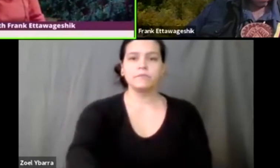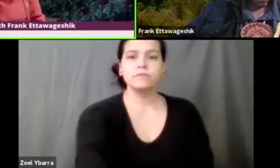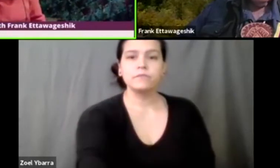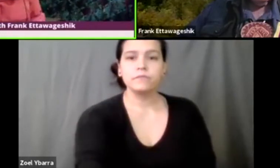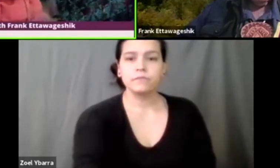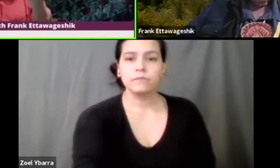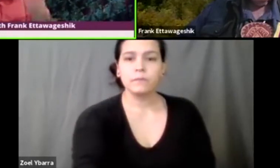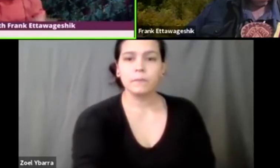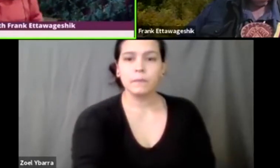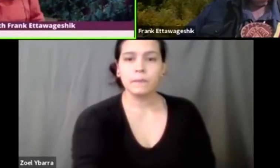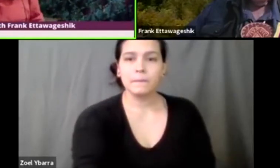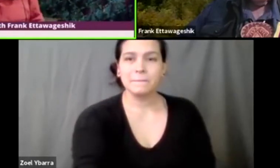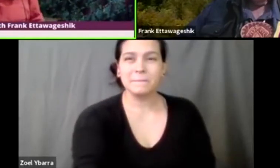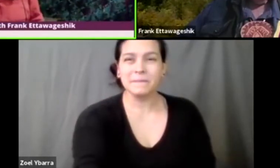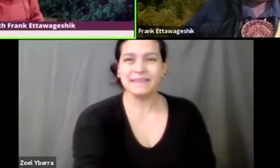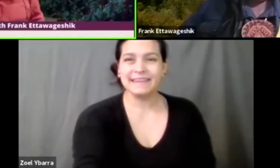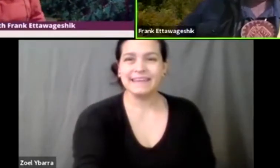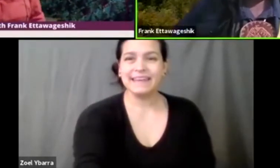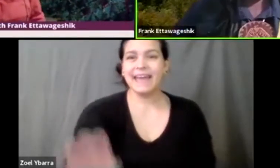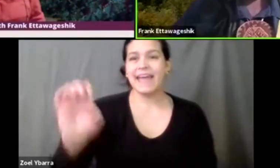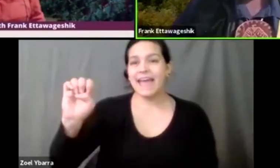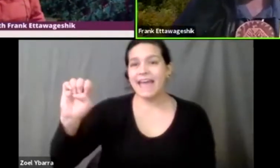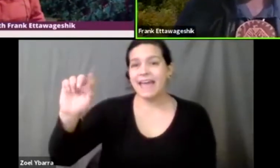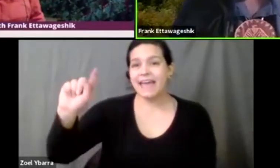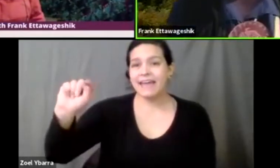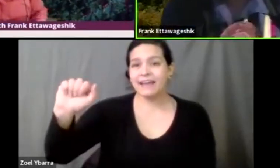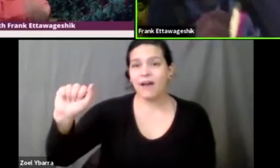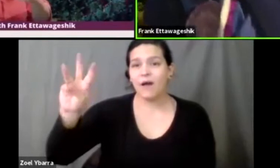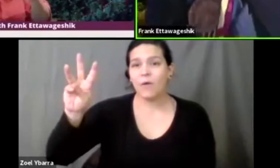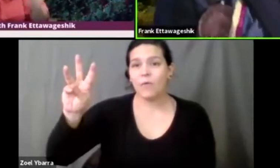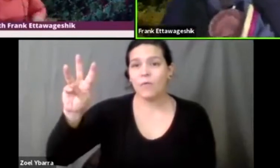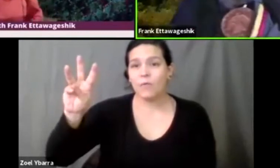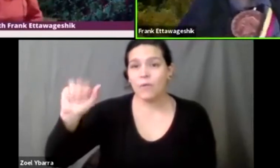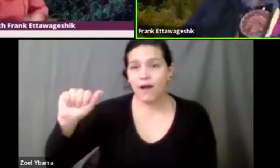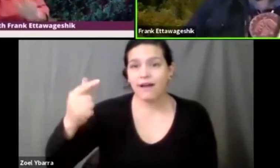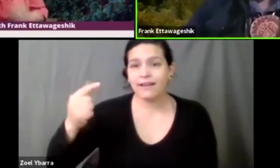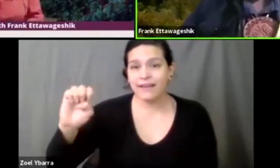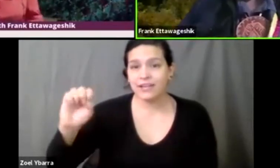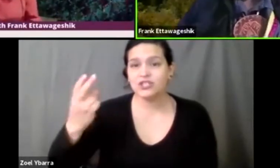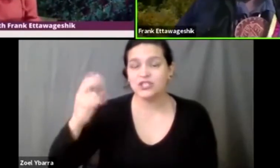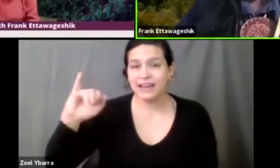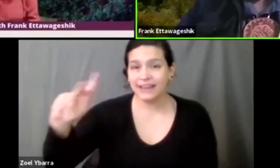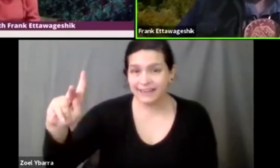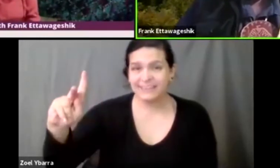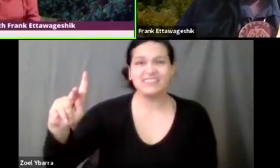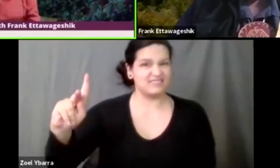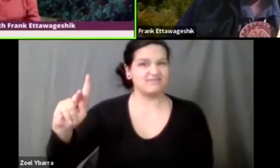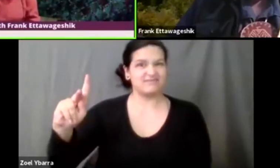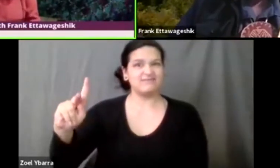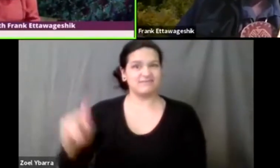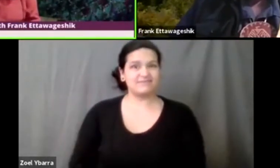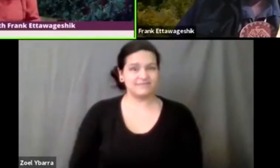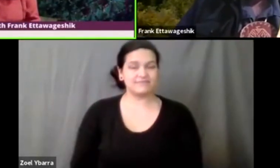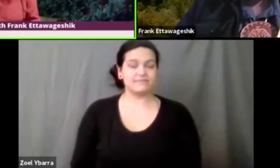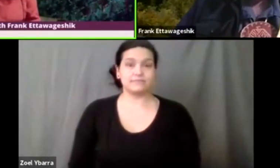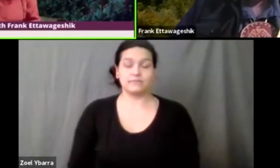Ettawageshik. I said it wrong. Ettawageshik. Yes. Ettawageshik. Okay, I was close. There is way